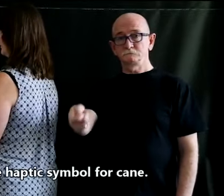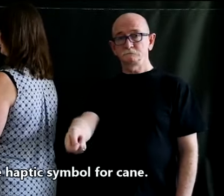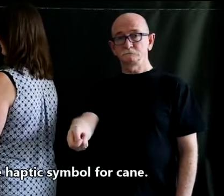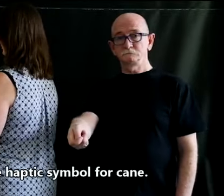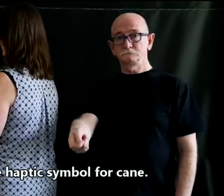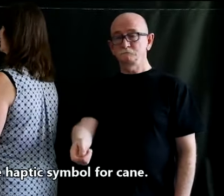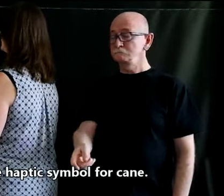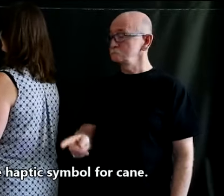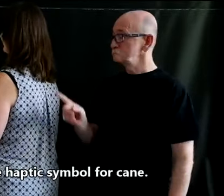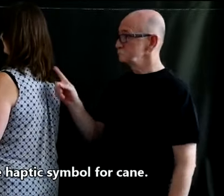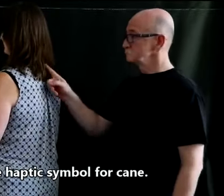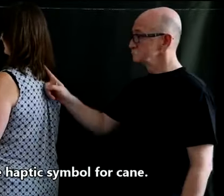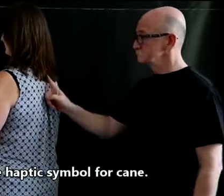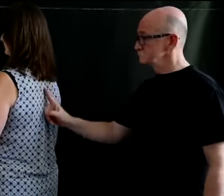haptic symbol for cane.